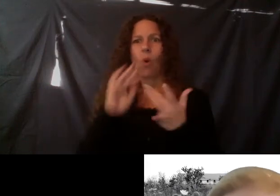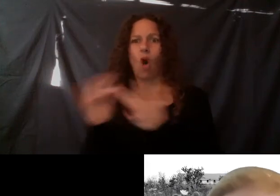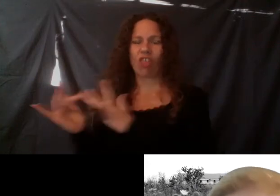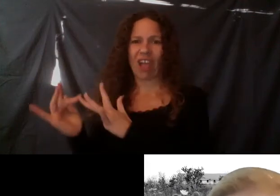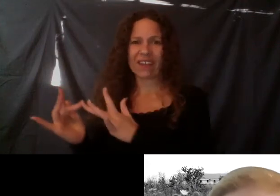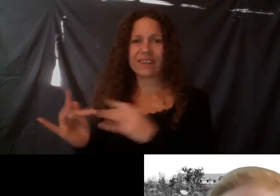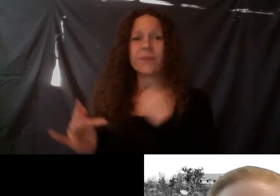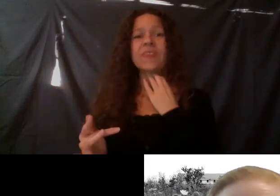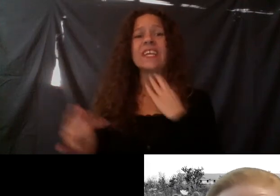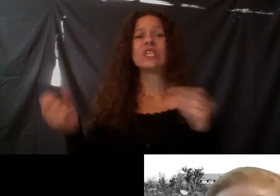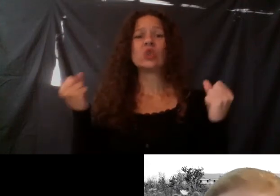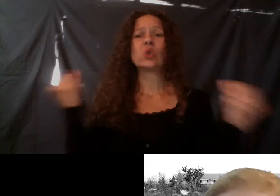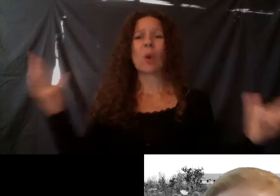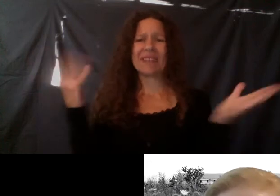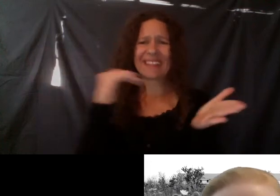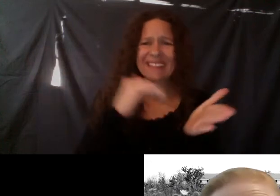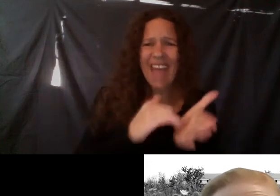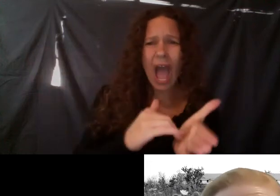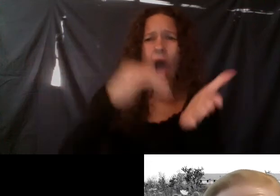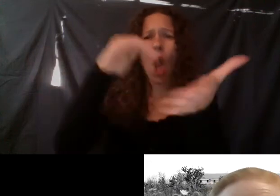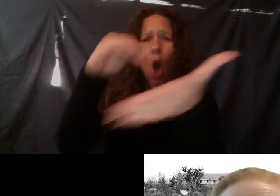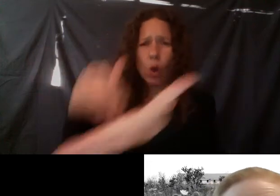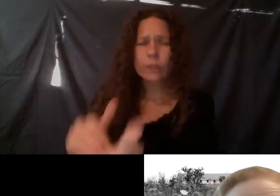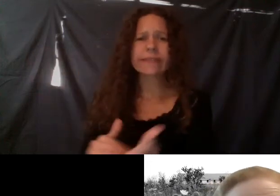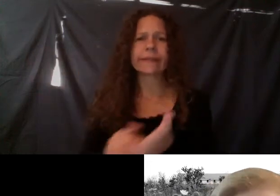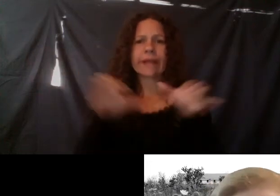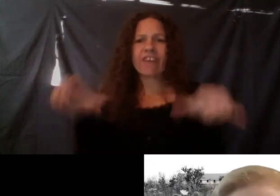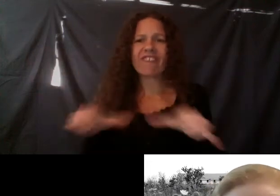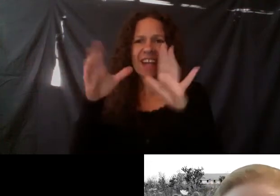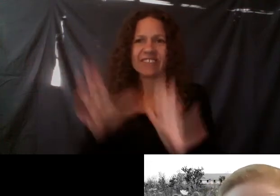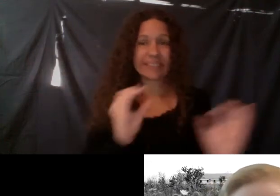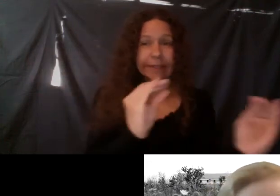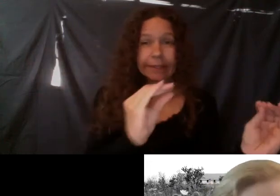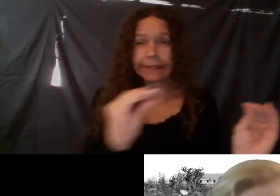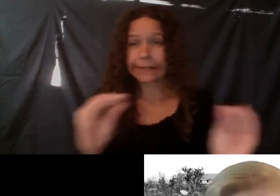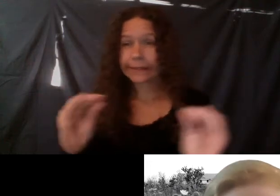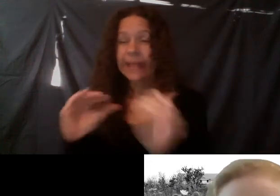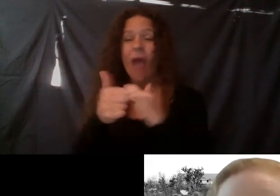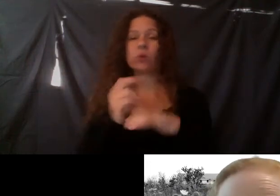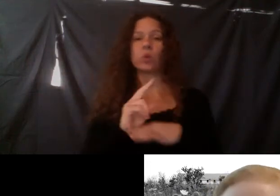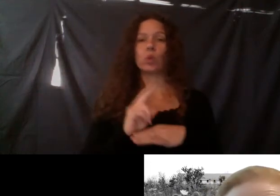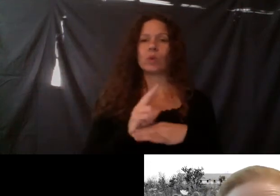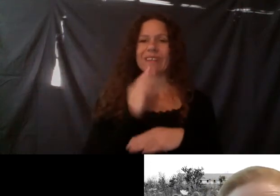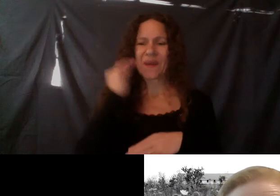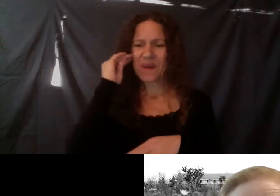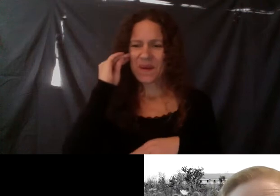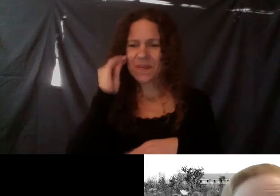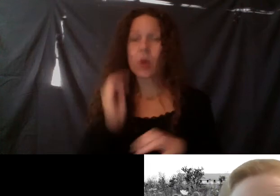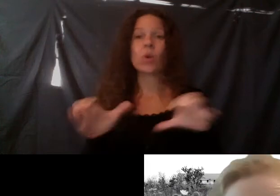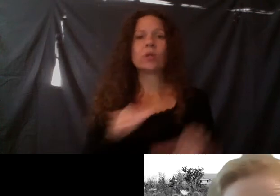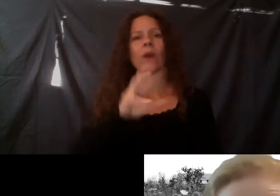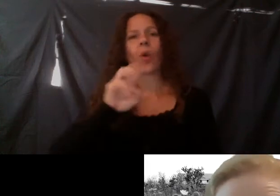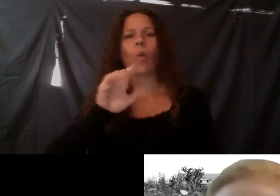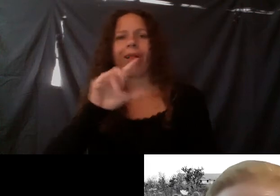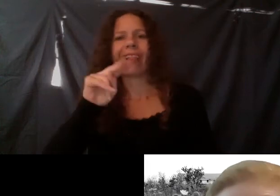of activists across the country to use the call system from home to make wellness checks, wellness check calls, census calls,